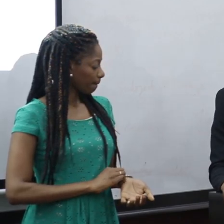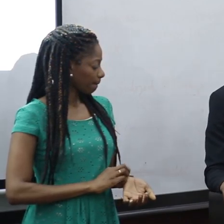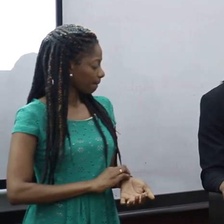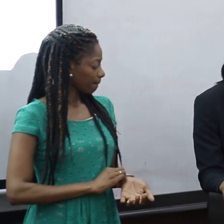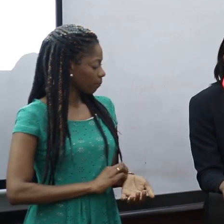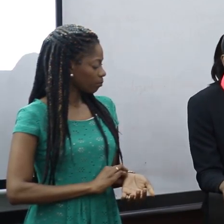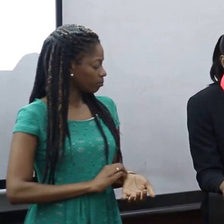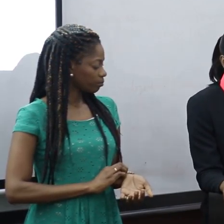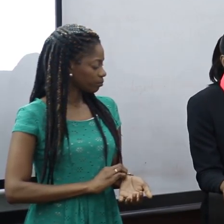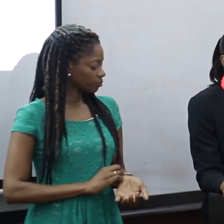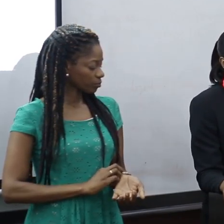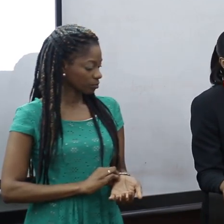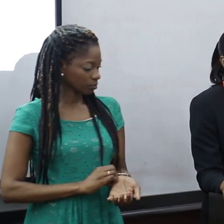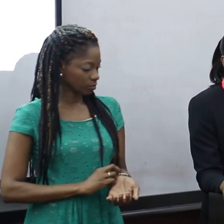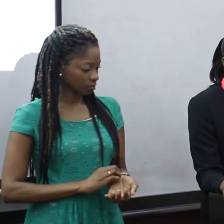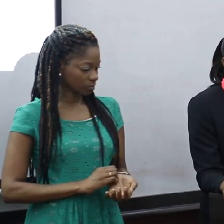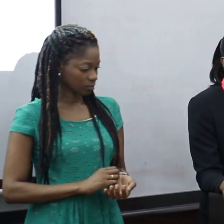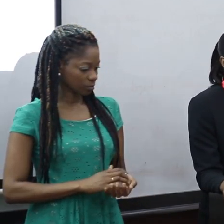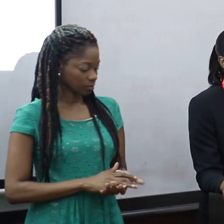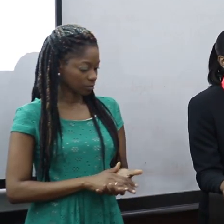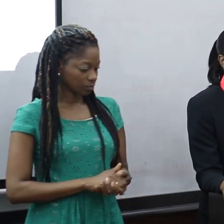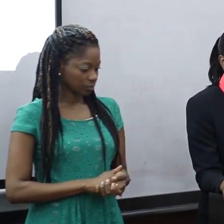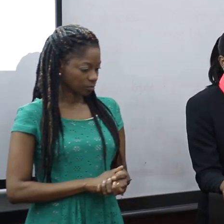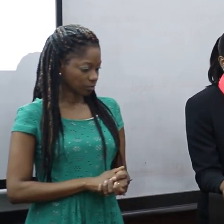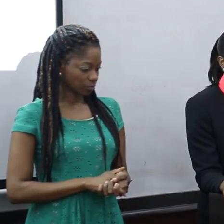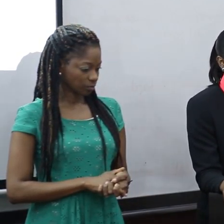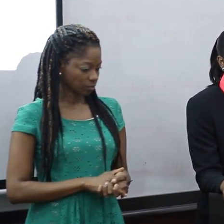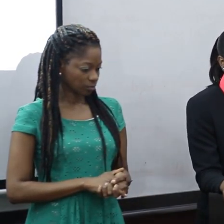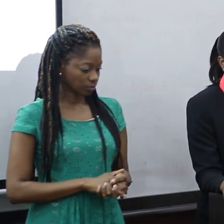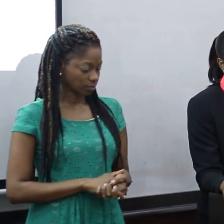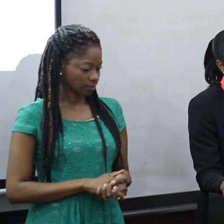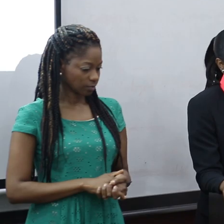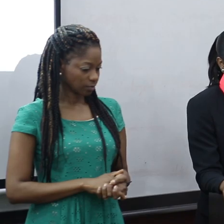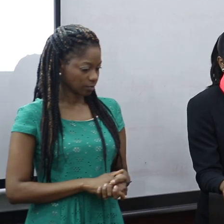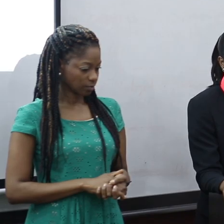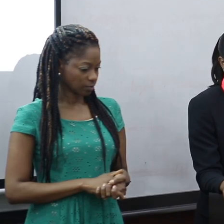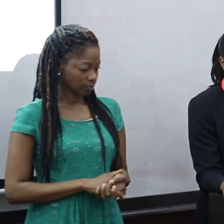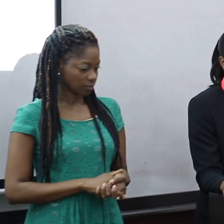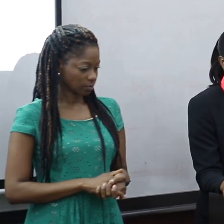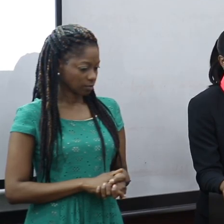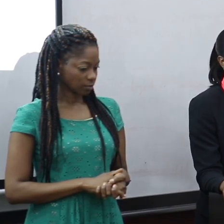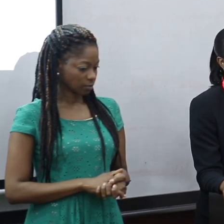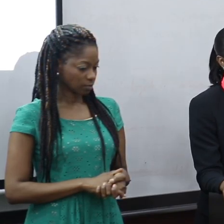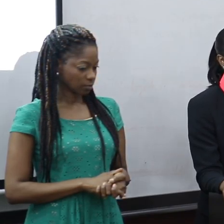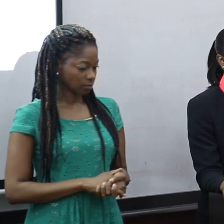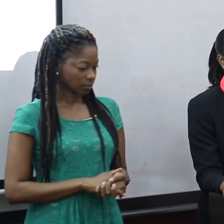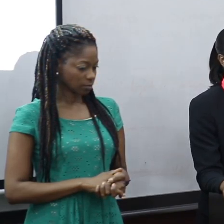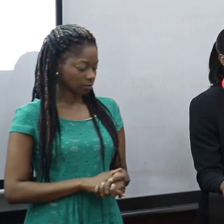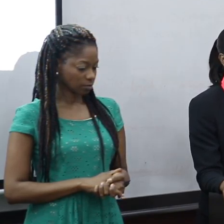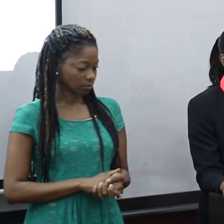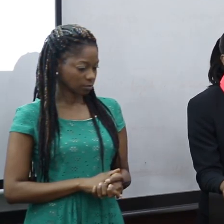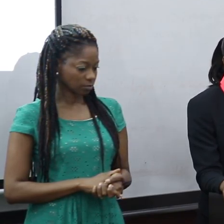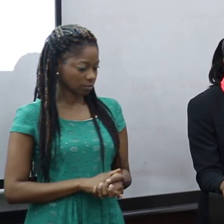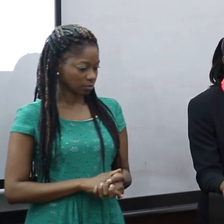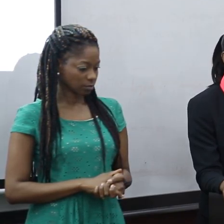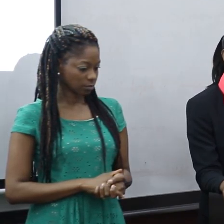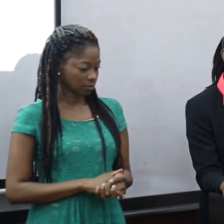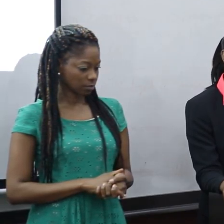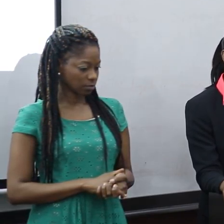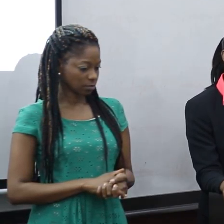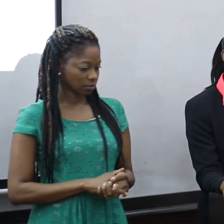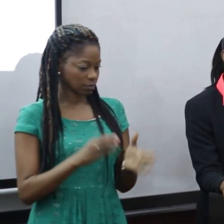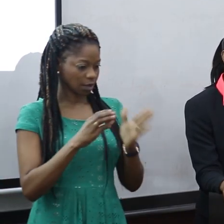These framing principles have formed the bedrock of the jurisprudence of international law on disability and are embedded under Article 5